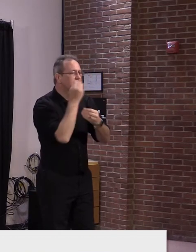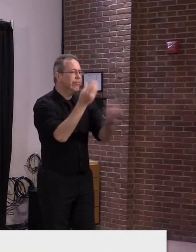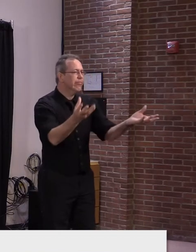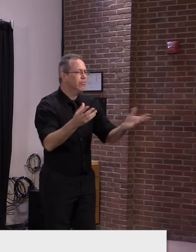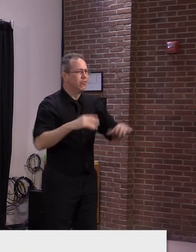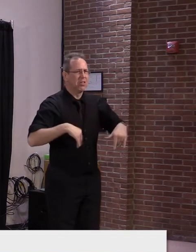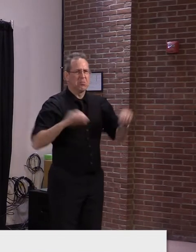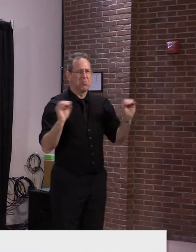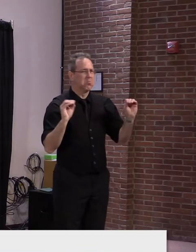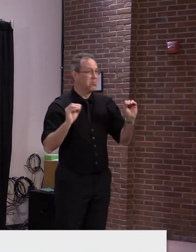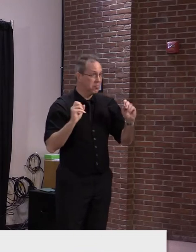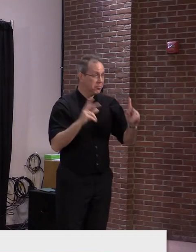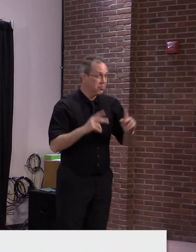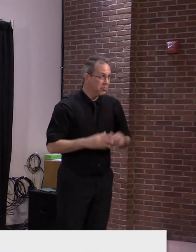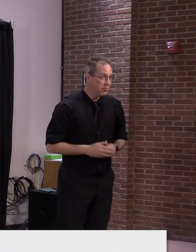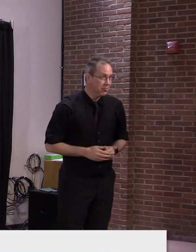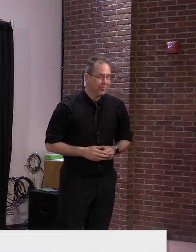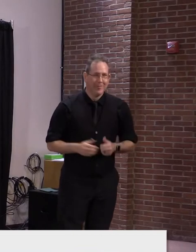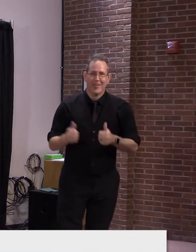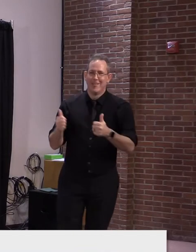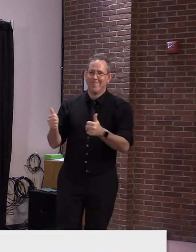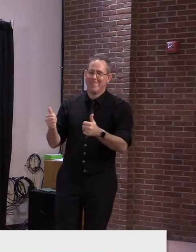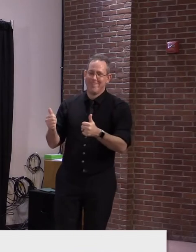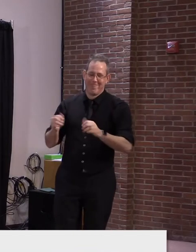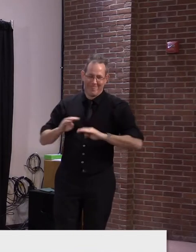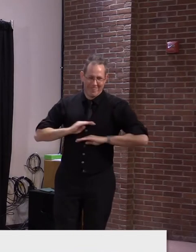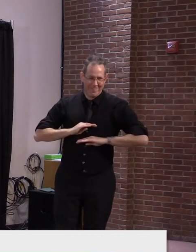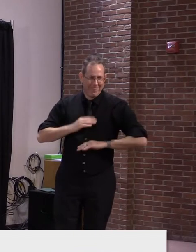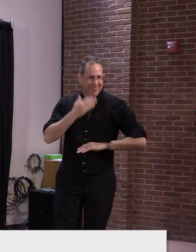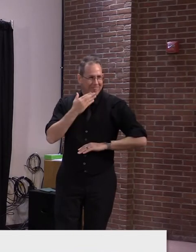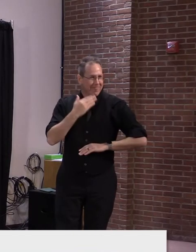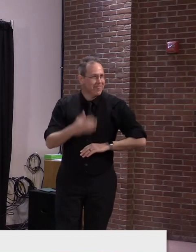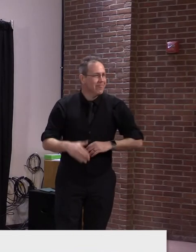Thank you. Greg Sakenik, Bennington Banner.